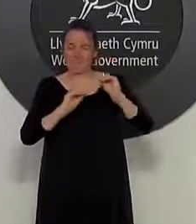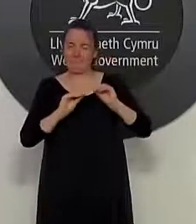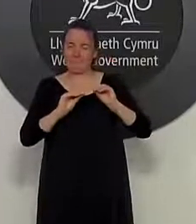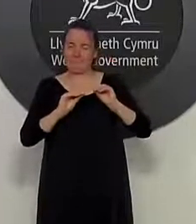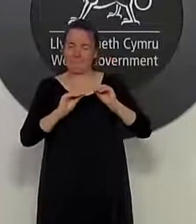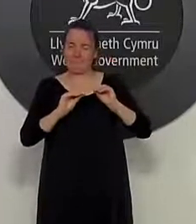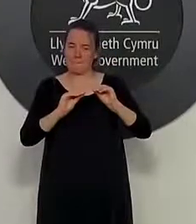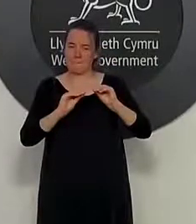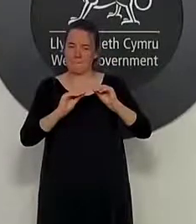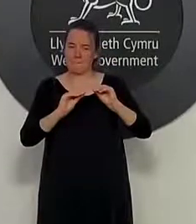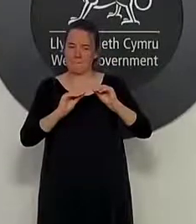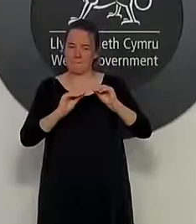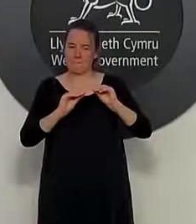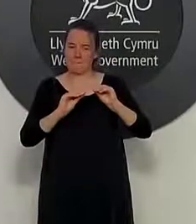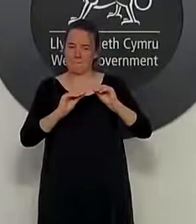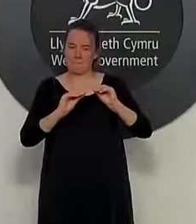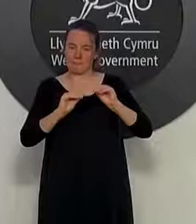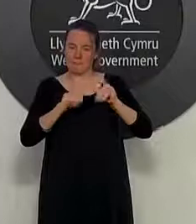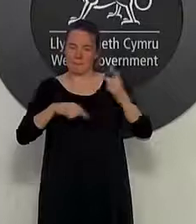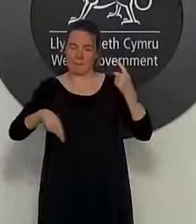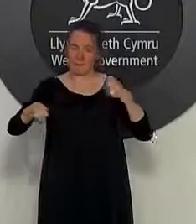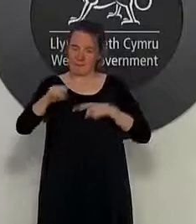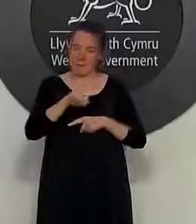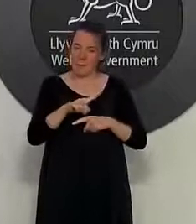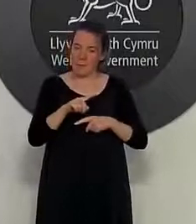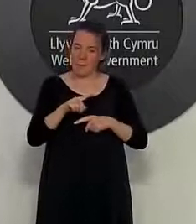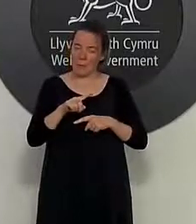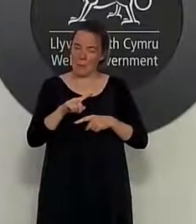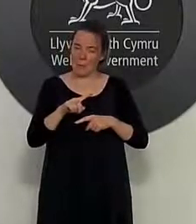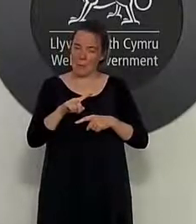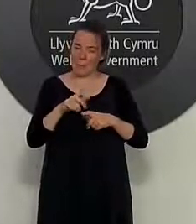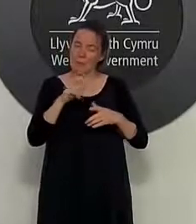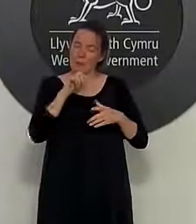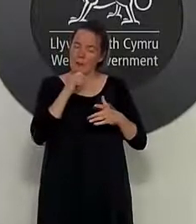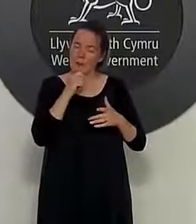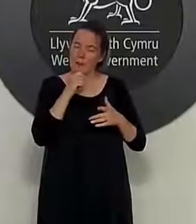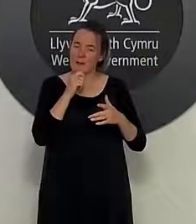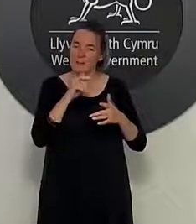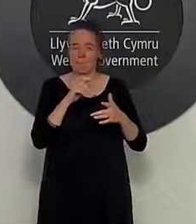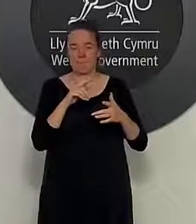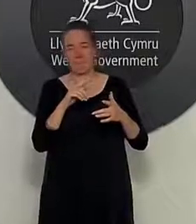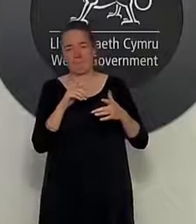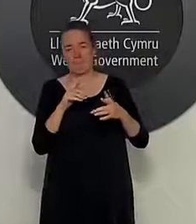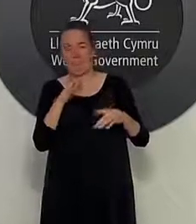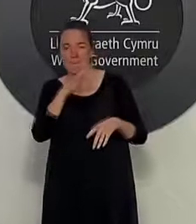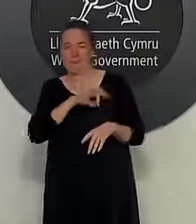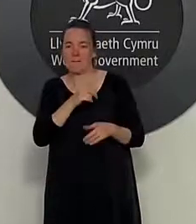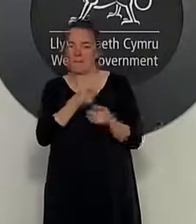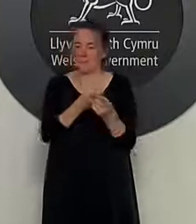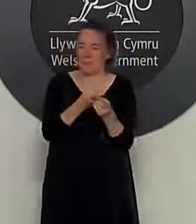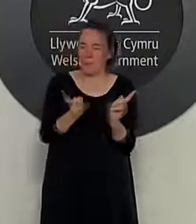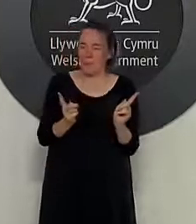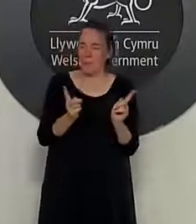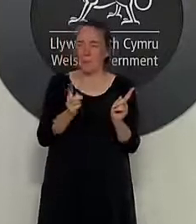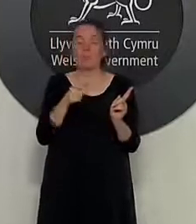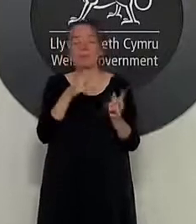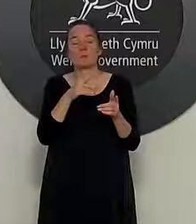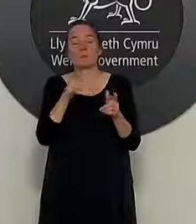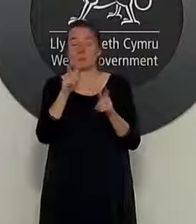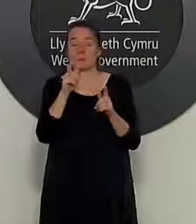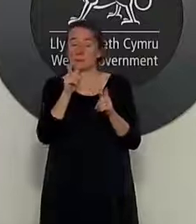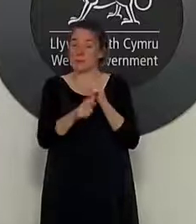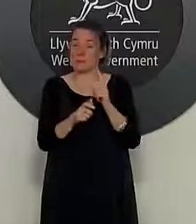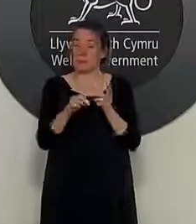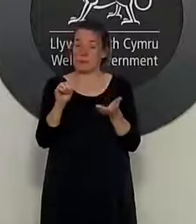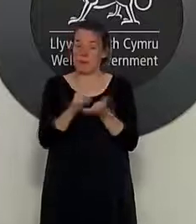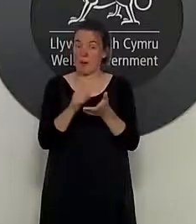rewards those best actors in the system. That's what the licensing system does. It makes sure that those people who do all the right things